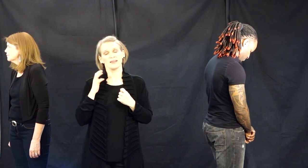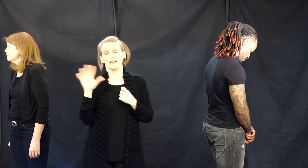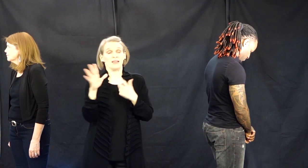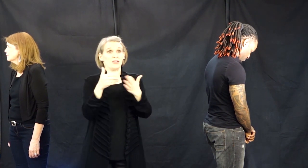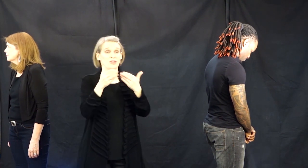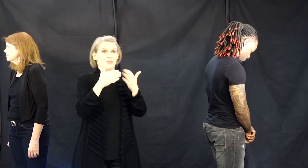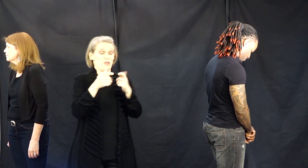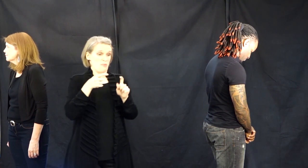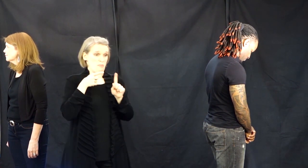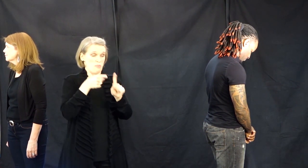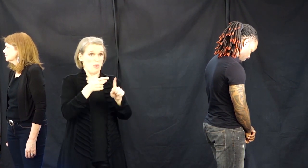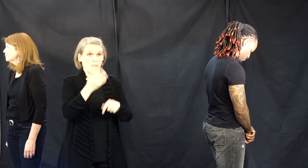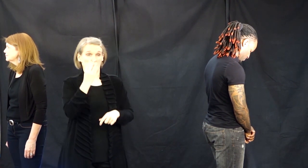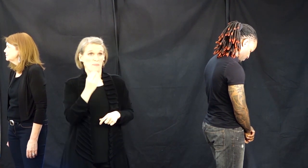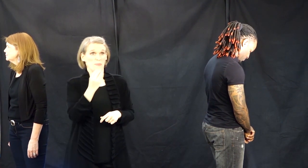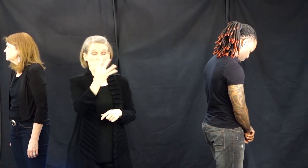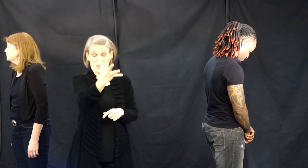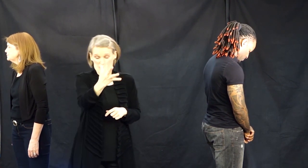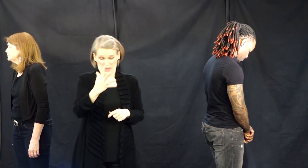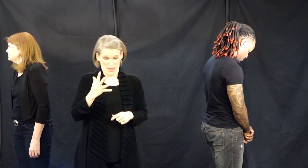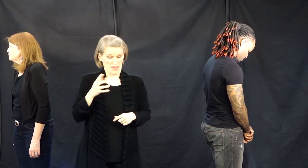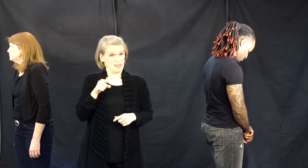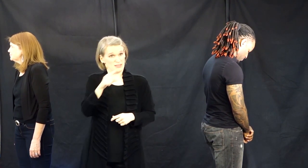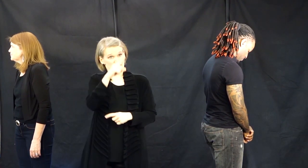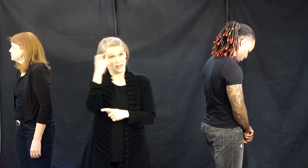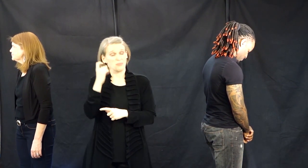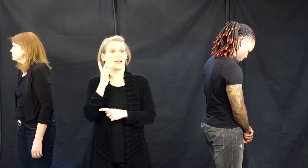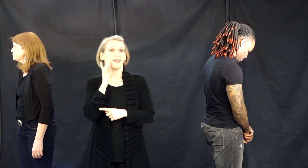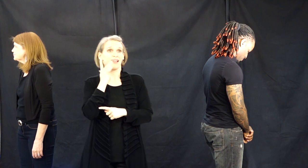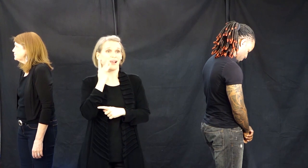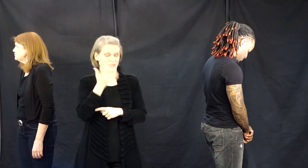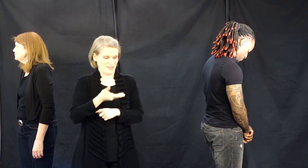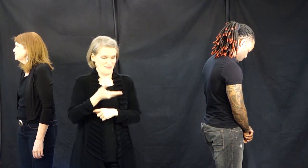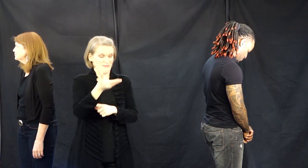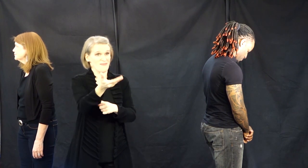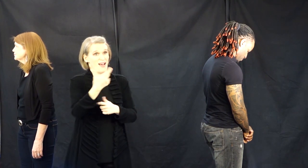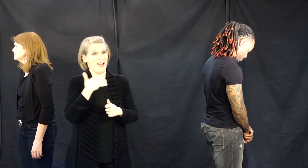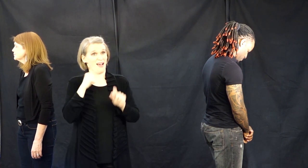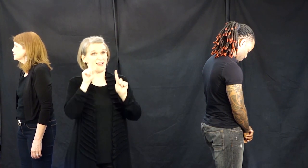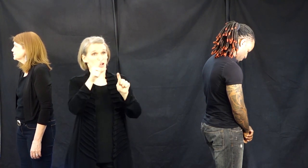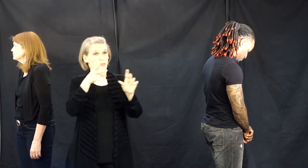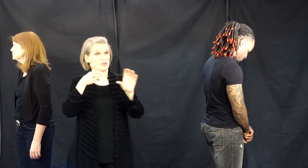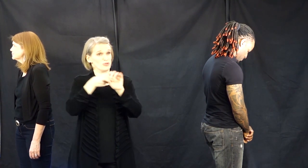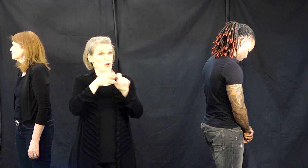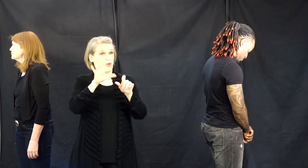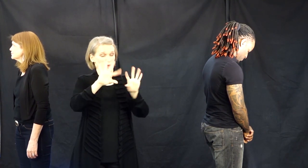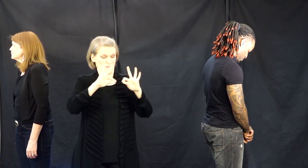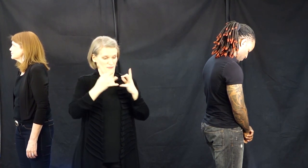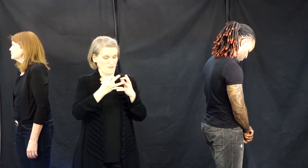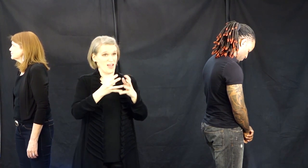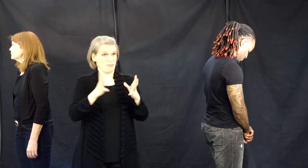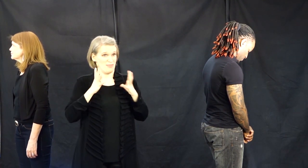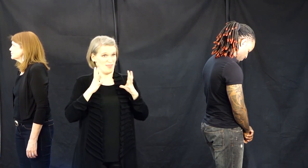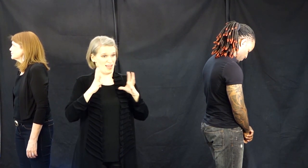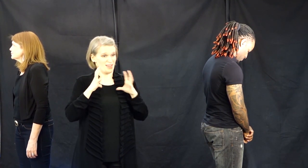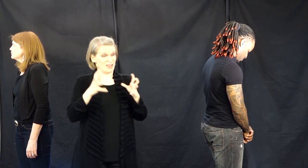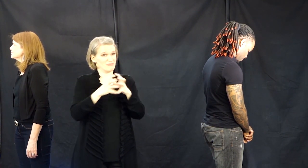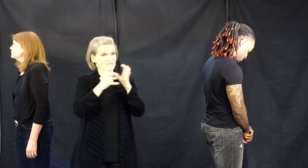Anyway, all this to say, I'm coming home this summer at my sister's invitation. I'll be there with your family if you make your way upstate. I know